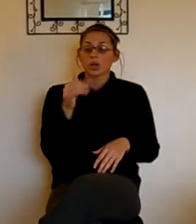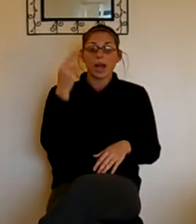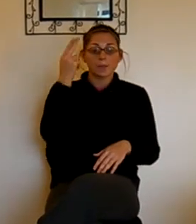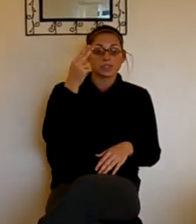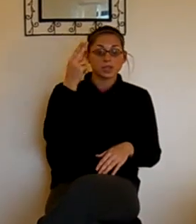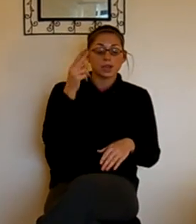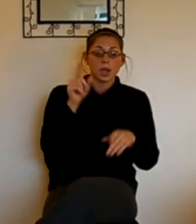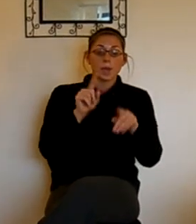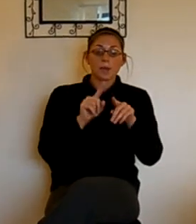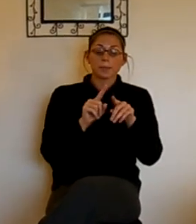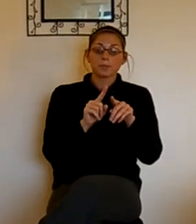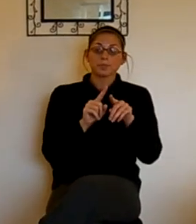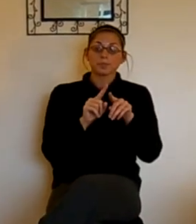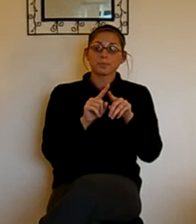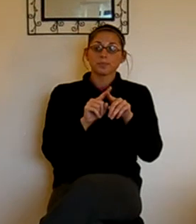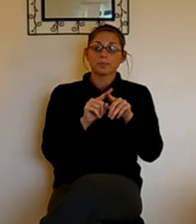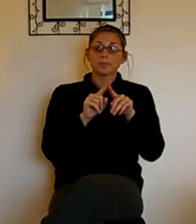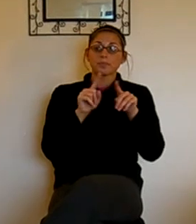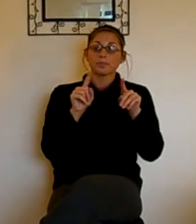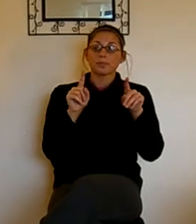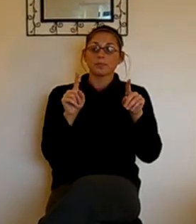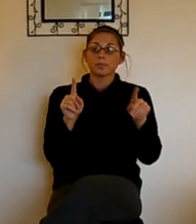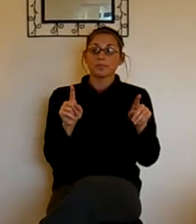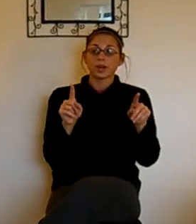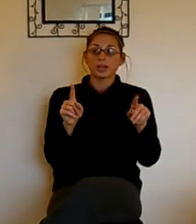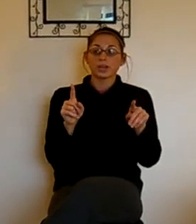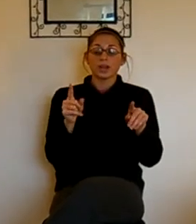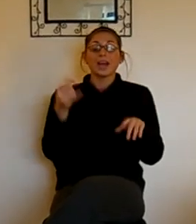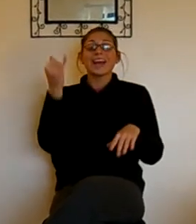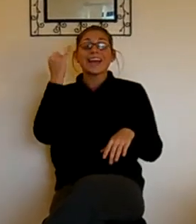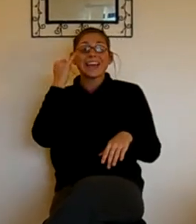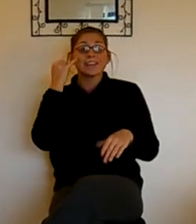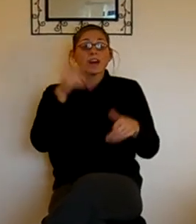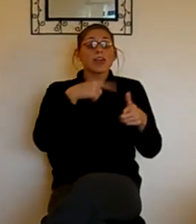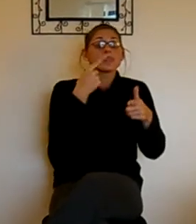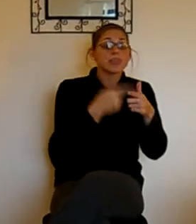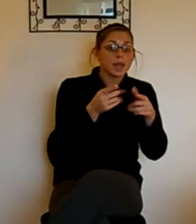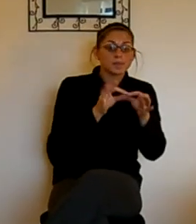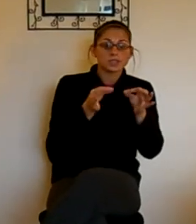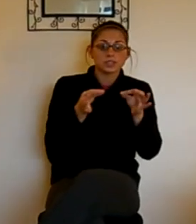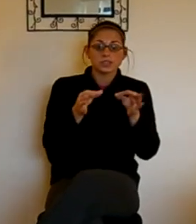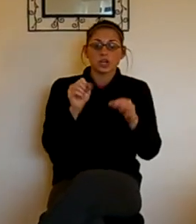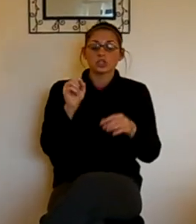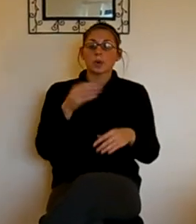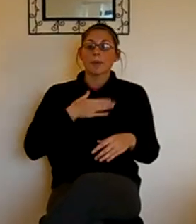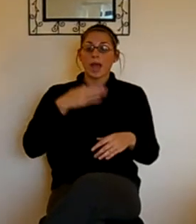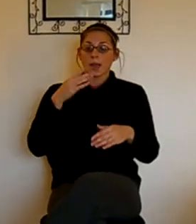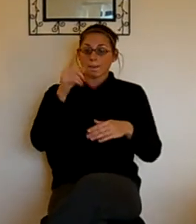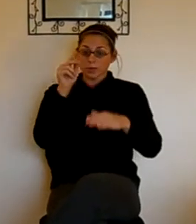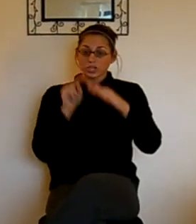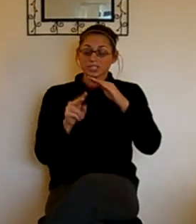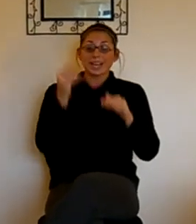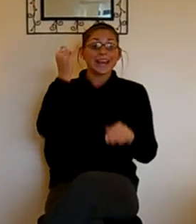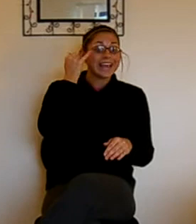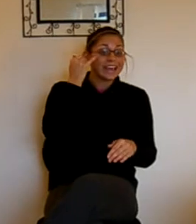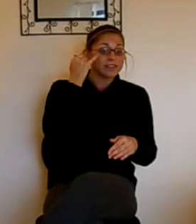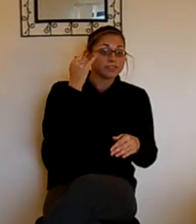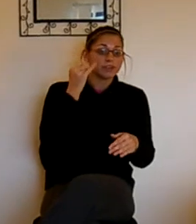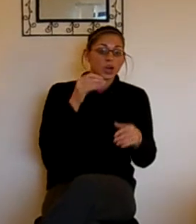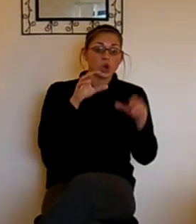in a slightly different form, in an if-then statement. So my prediction is, if corn is growing in soil